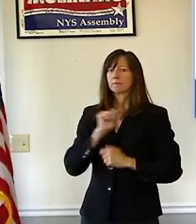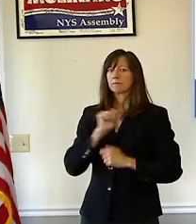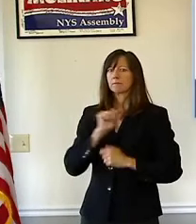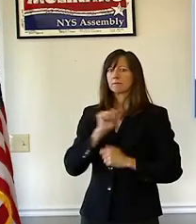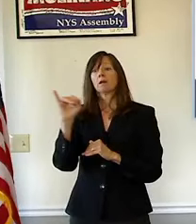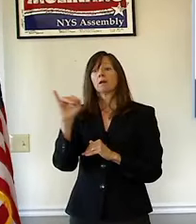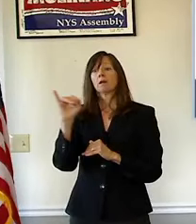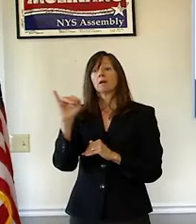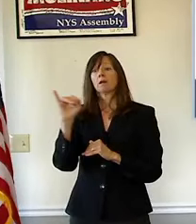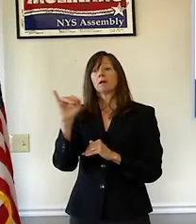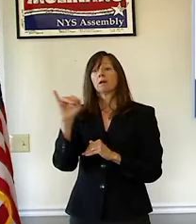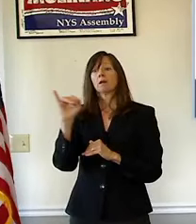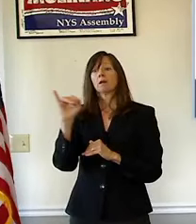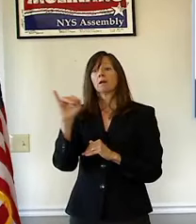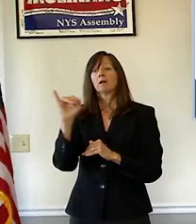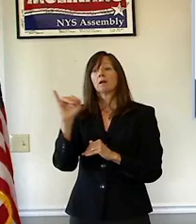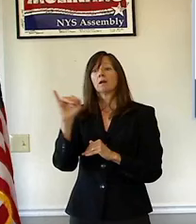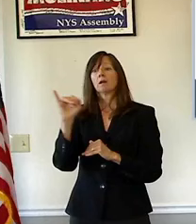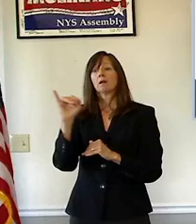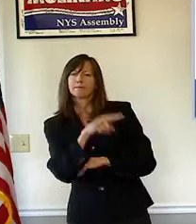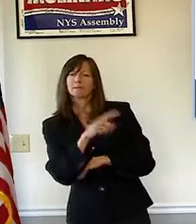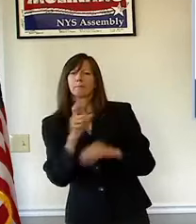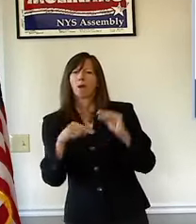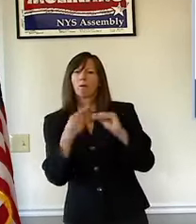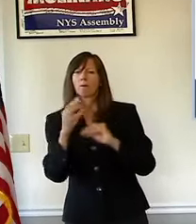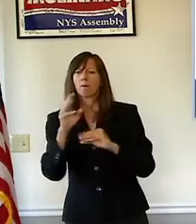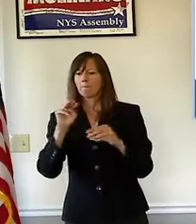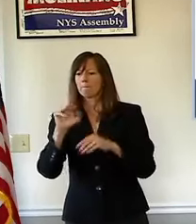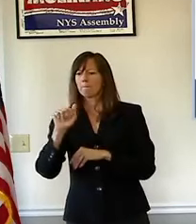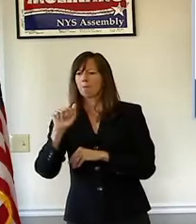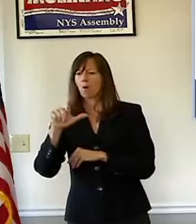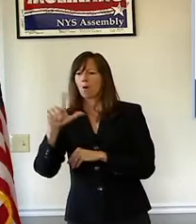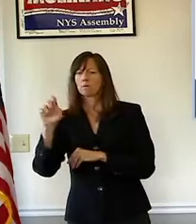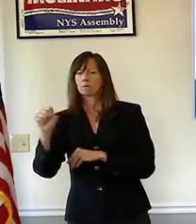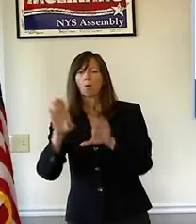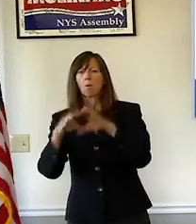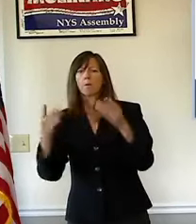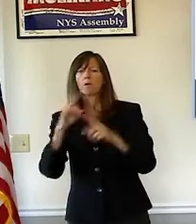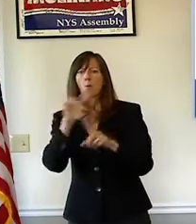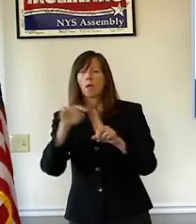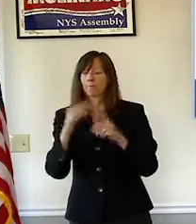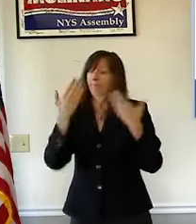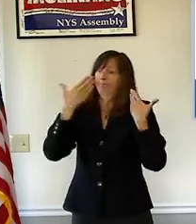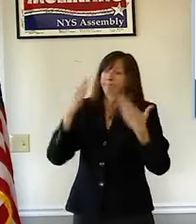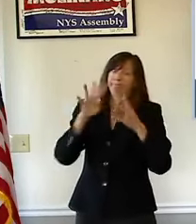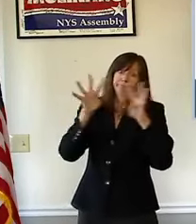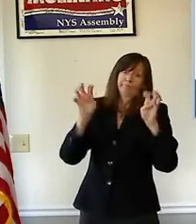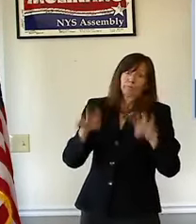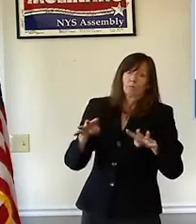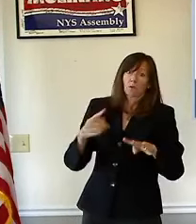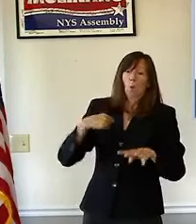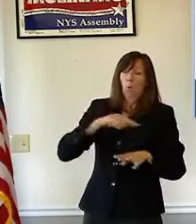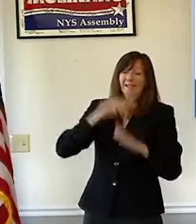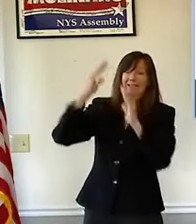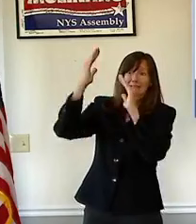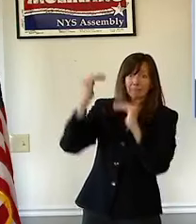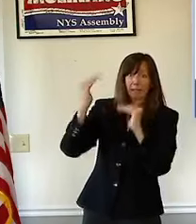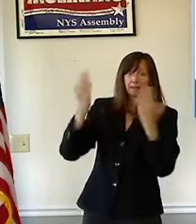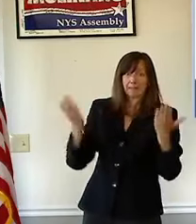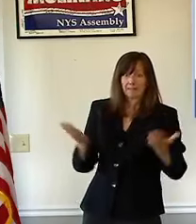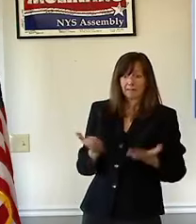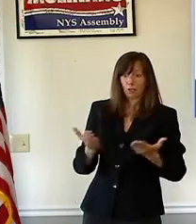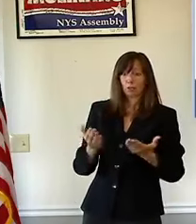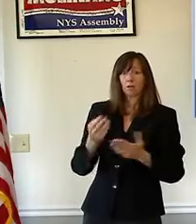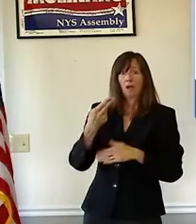because, again, as we said, we expected that to occur in the Hudson Valley on July 7th. It is still possible, based